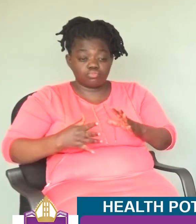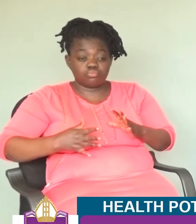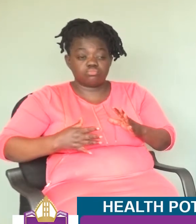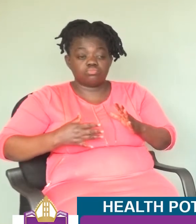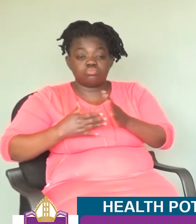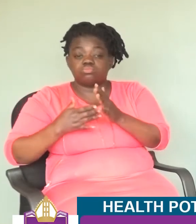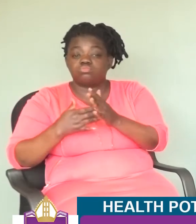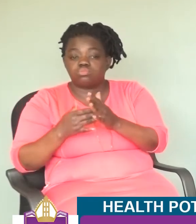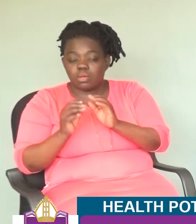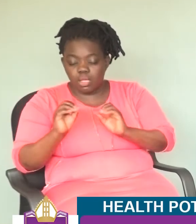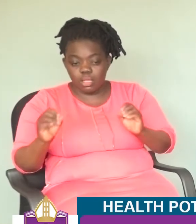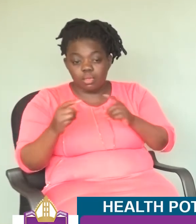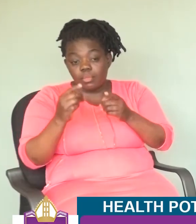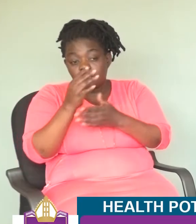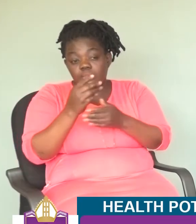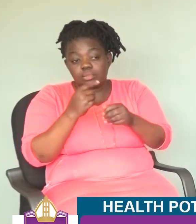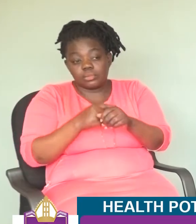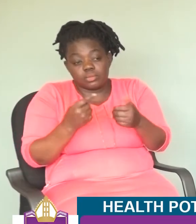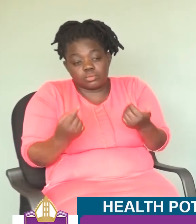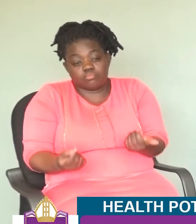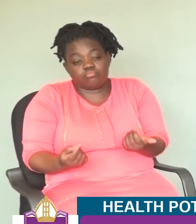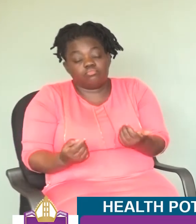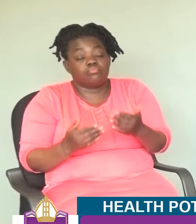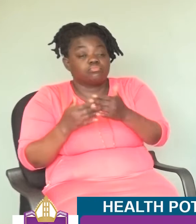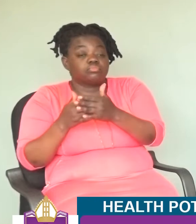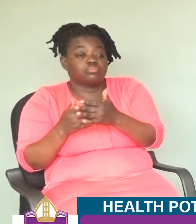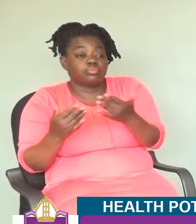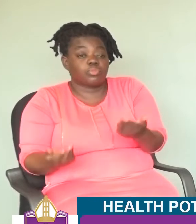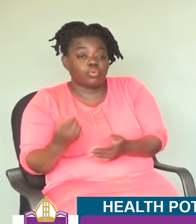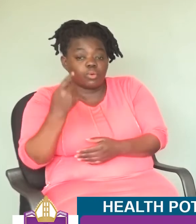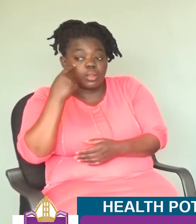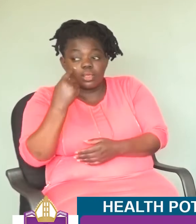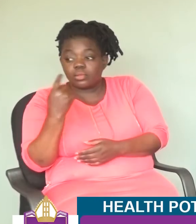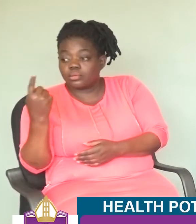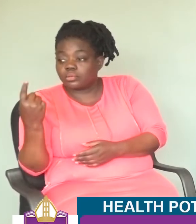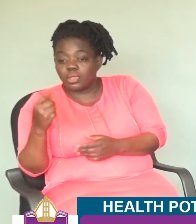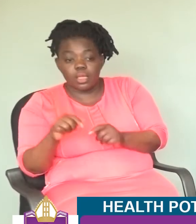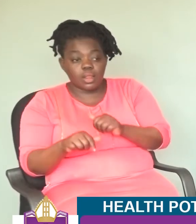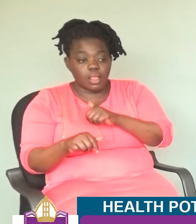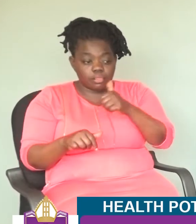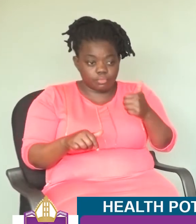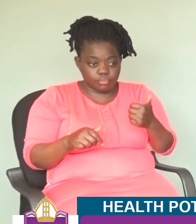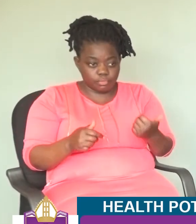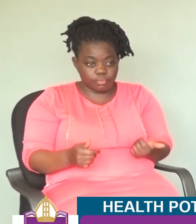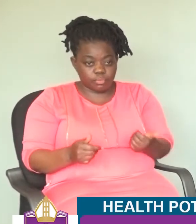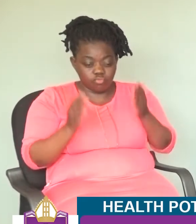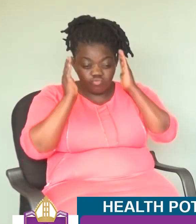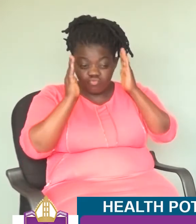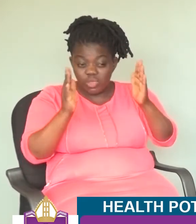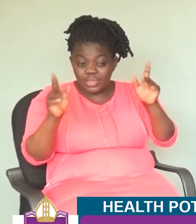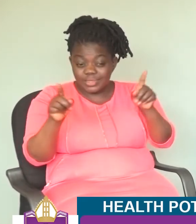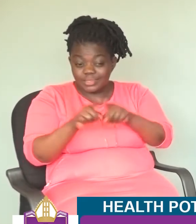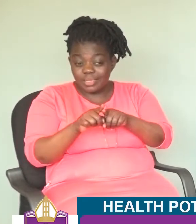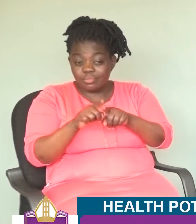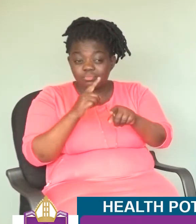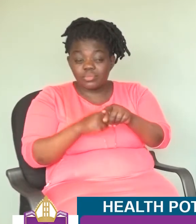interrupted. And unfortunately, sometimes that's interrupted. I.e., one eye is looking this way, one eye looking that way. They don't look in the same direction.